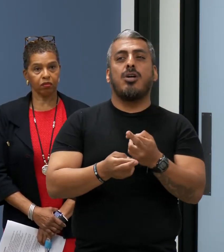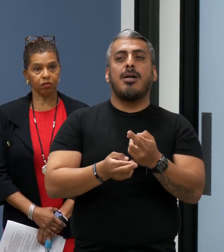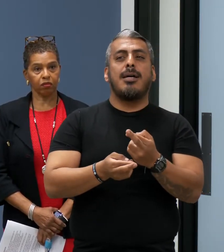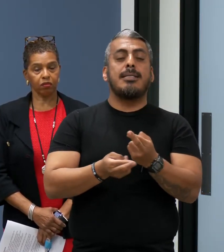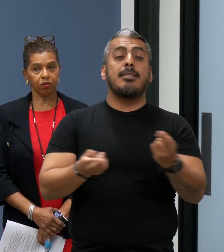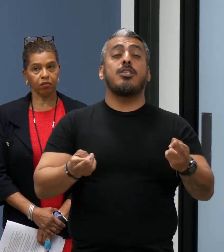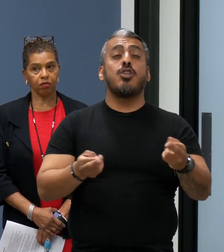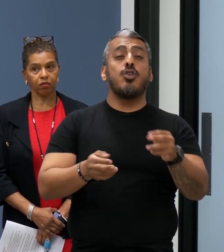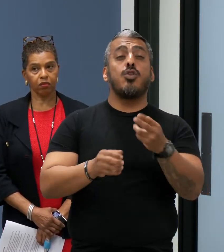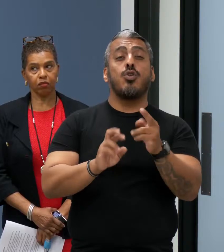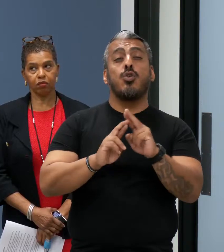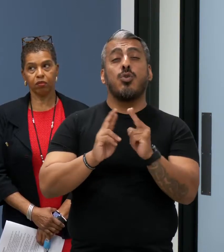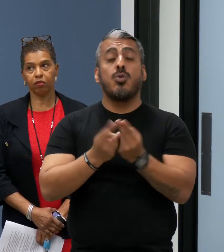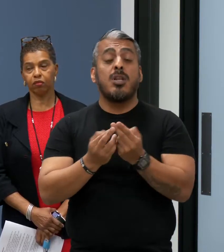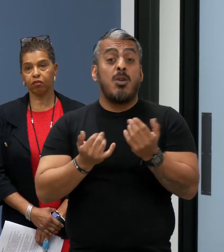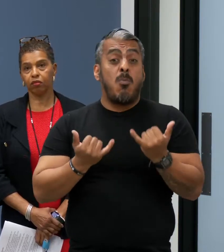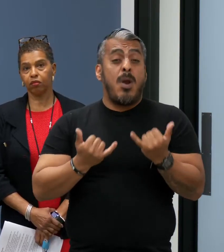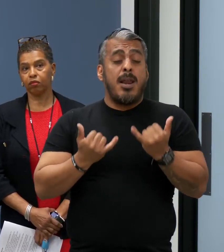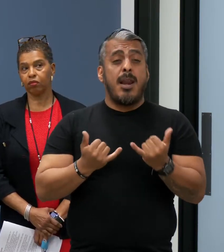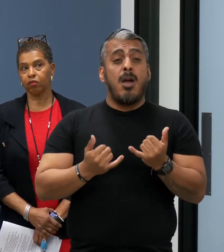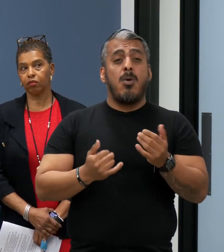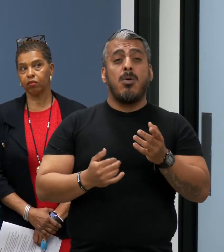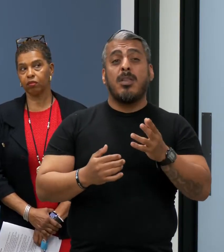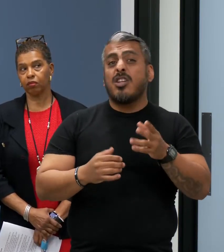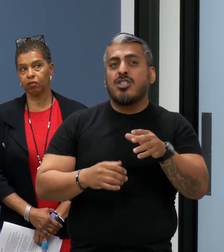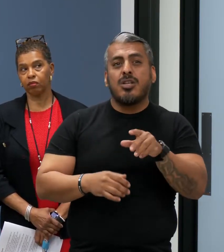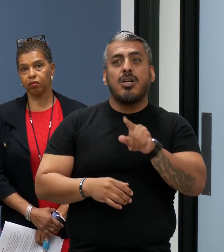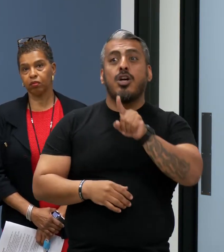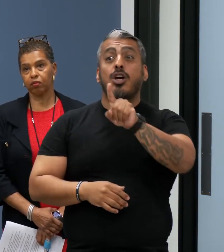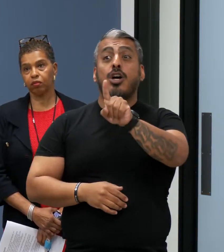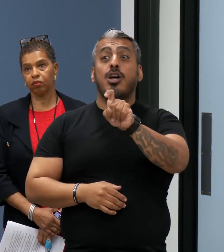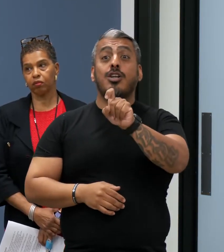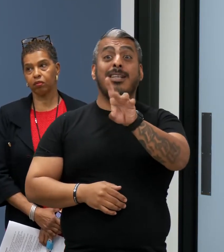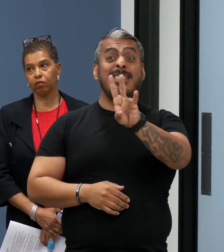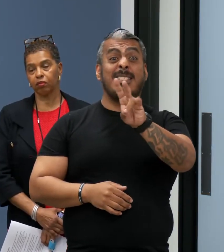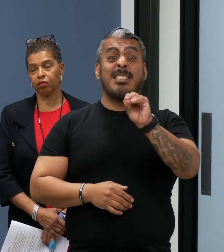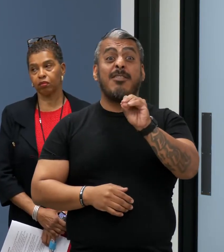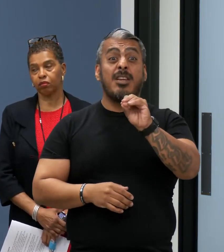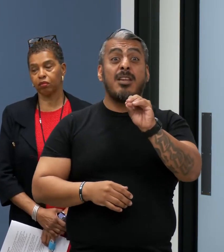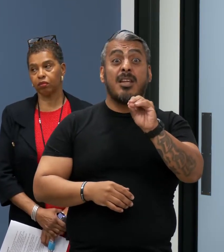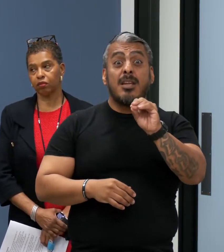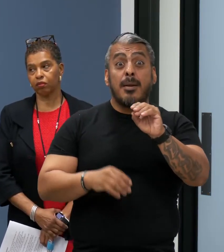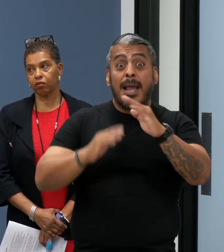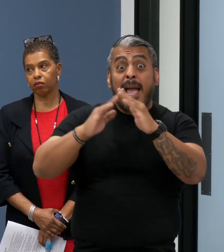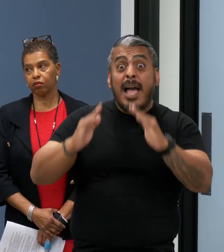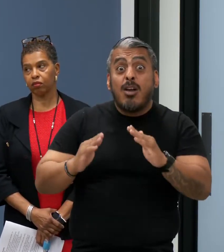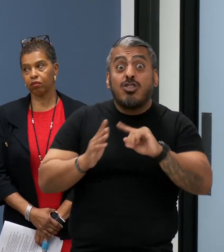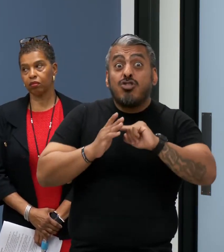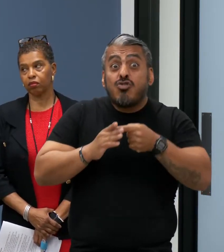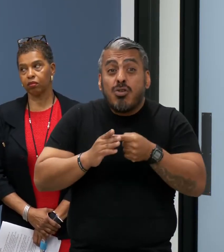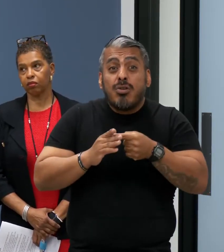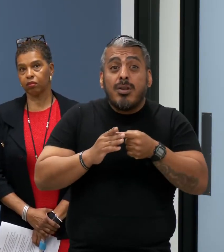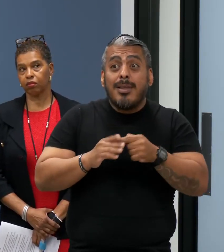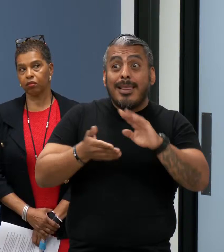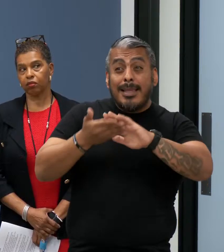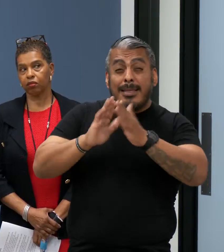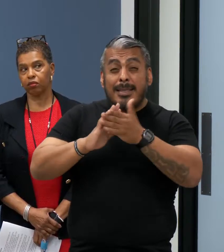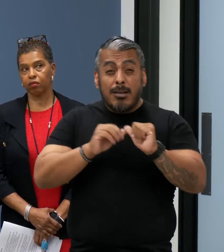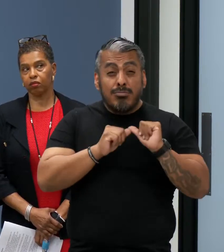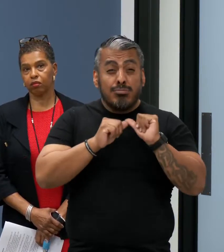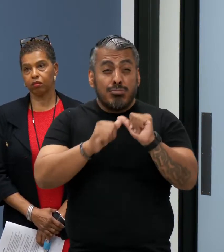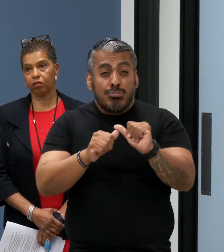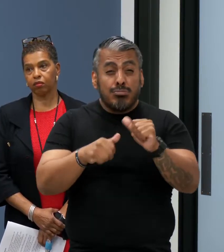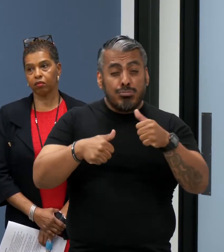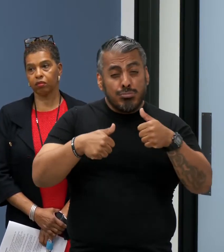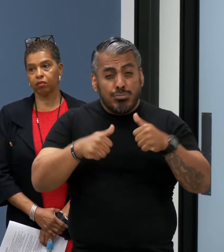units. Currently, there are 870 housing units under construction in Long Beach. The city will continue to build on